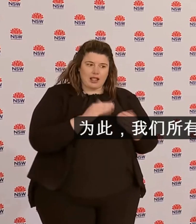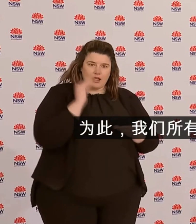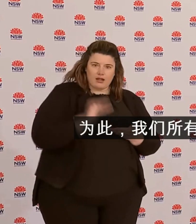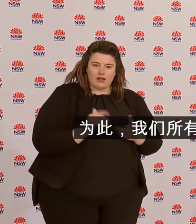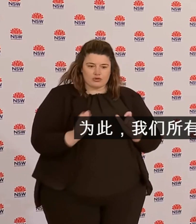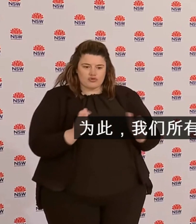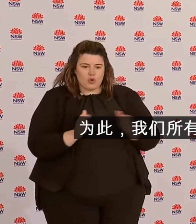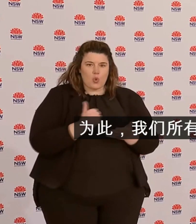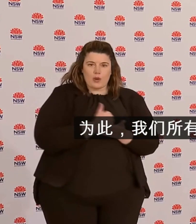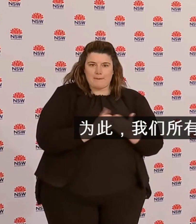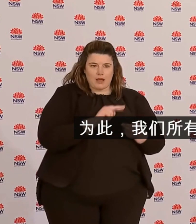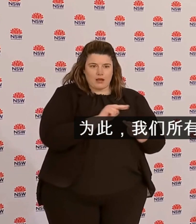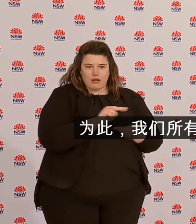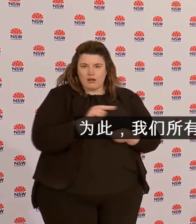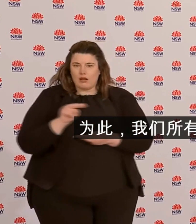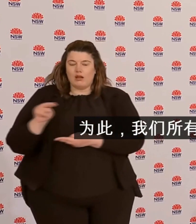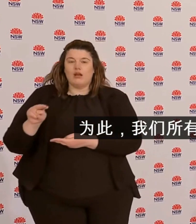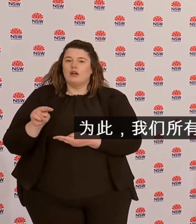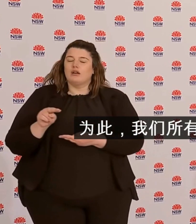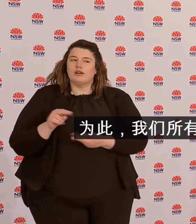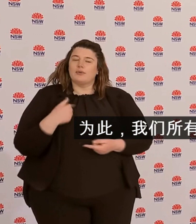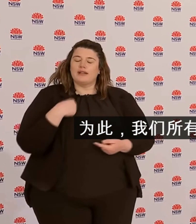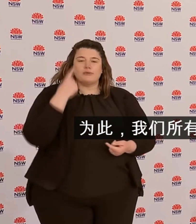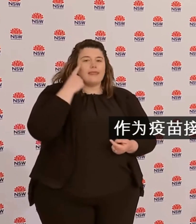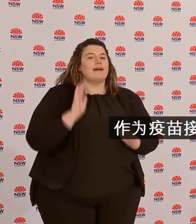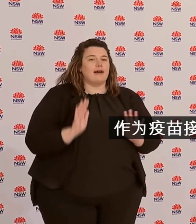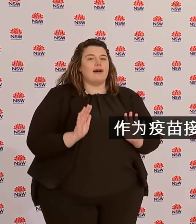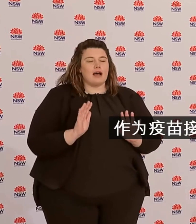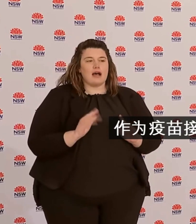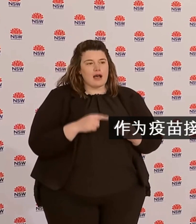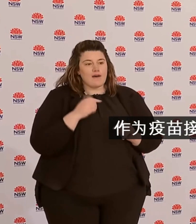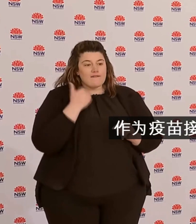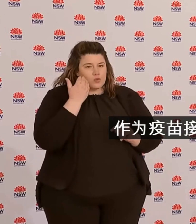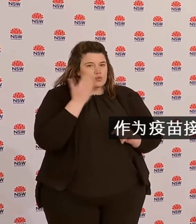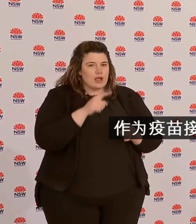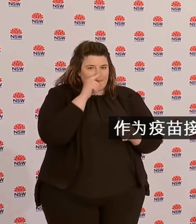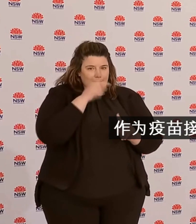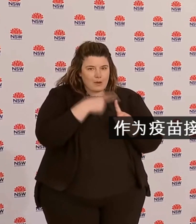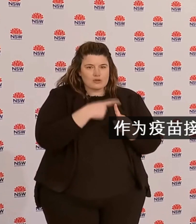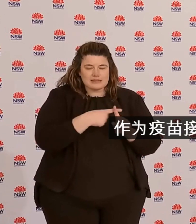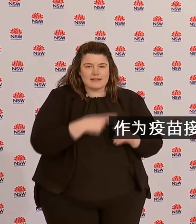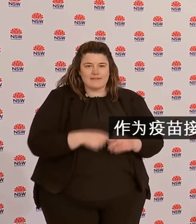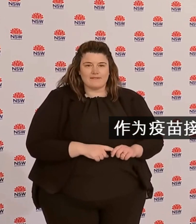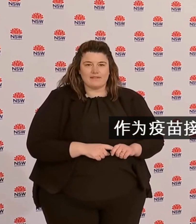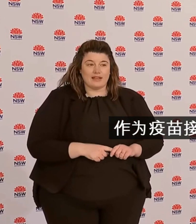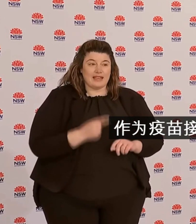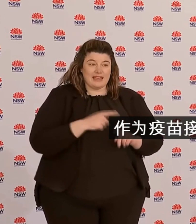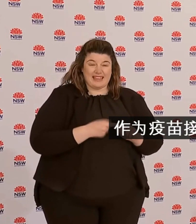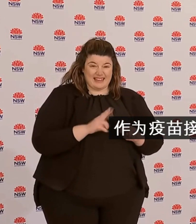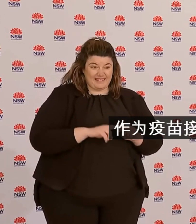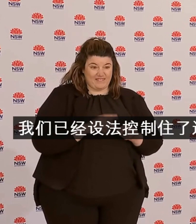And for that, all of us need to look upon this as a positive sign. With low rates of